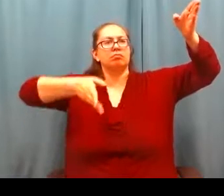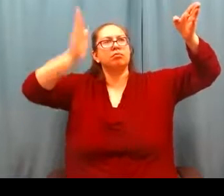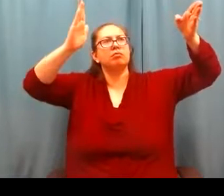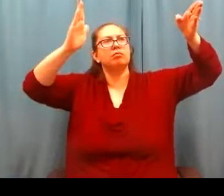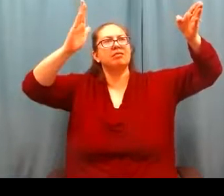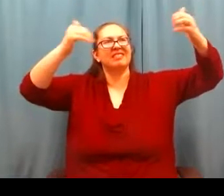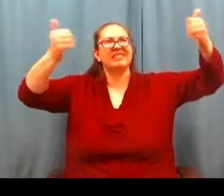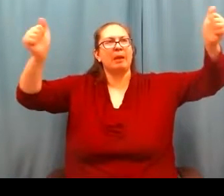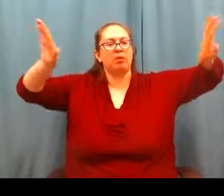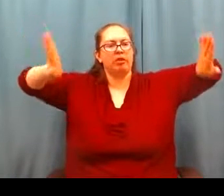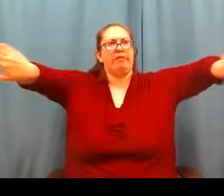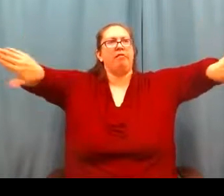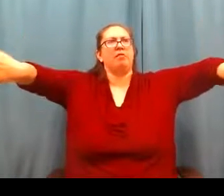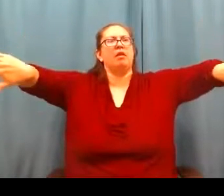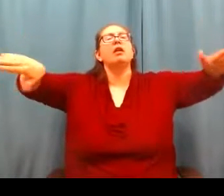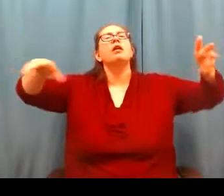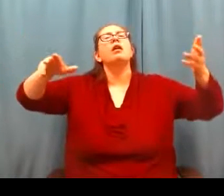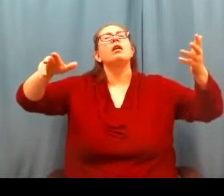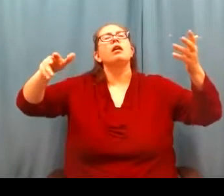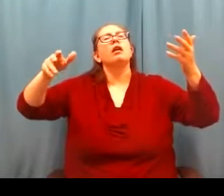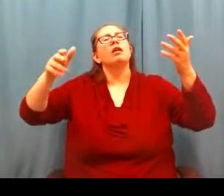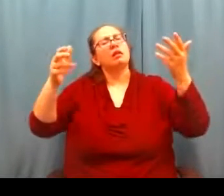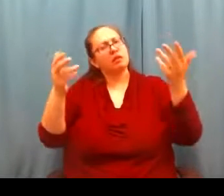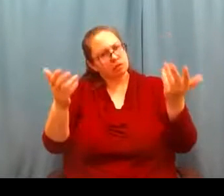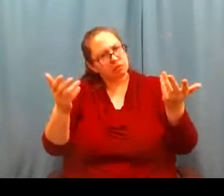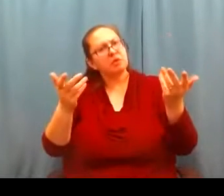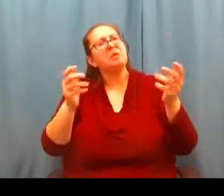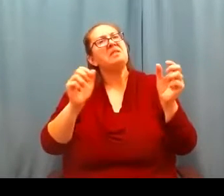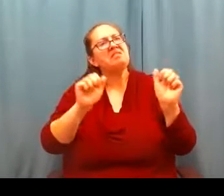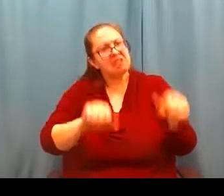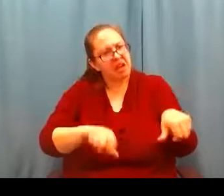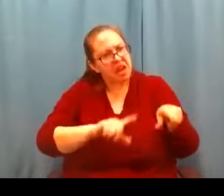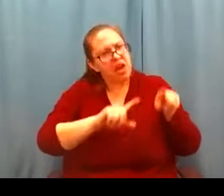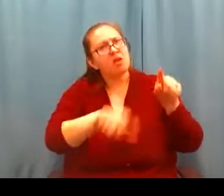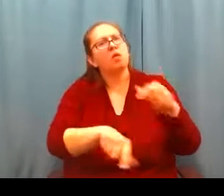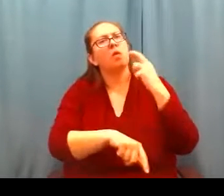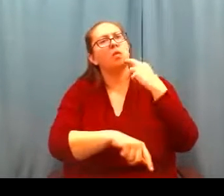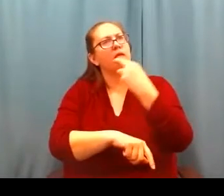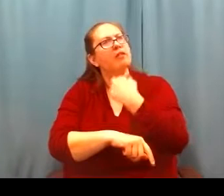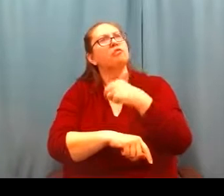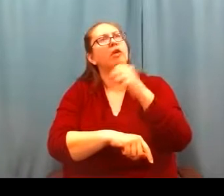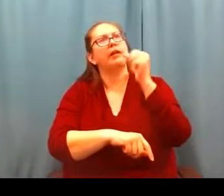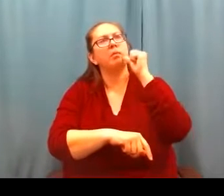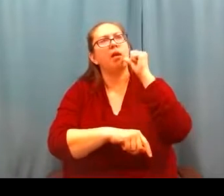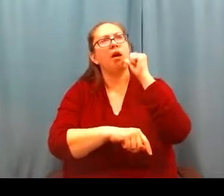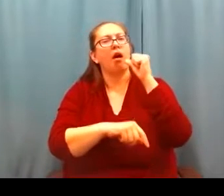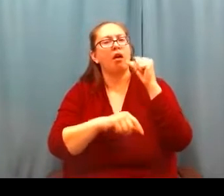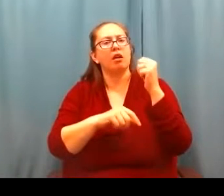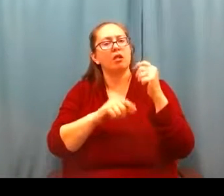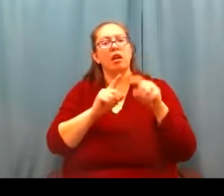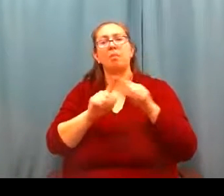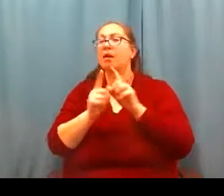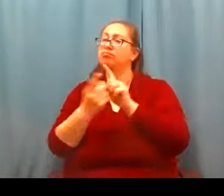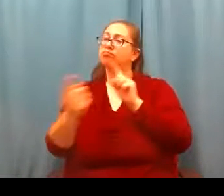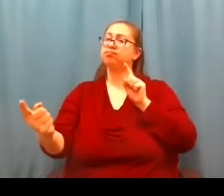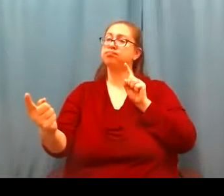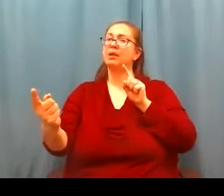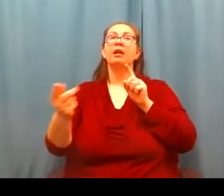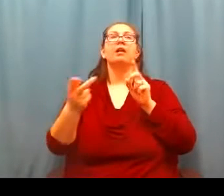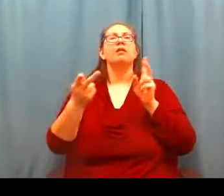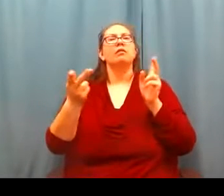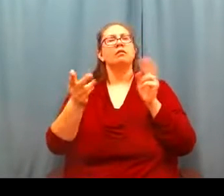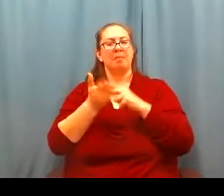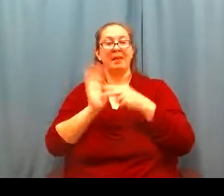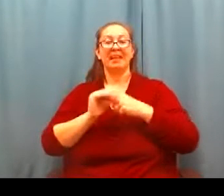and bars, but you will have to socially distance. I mean, there's none of this, you know, everybody bunching up at the bar. That's not